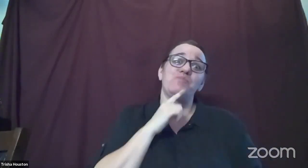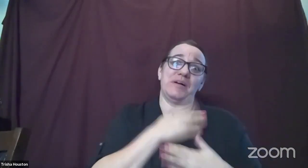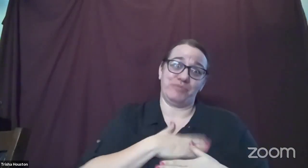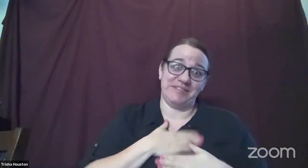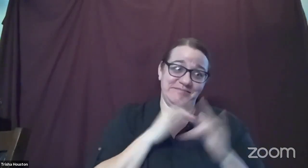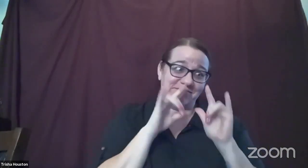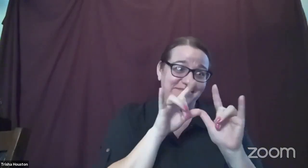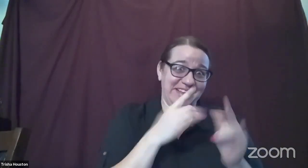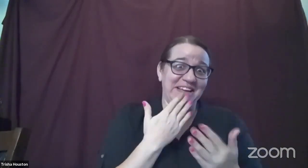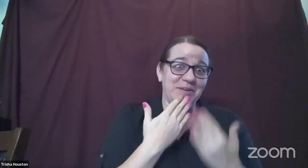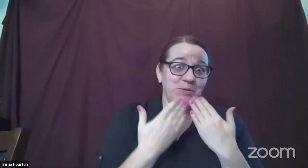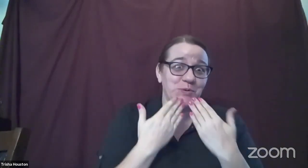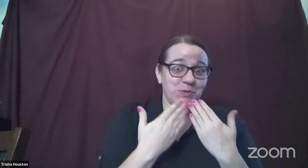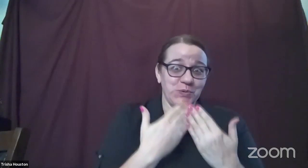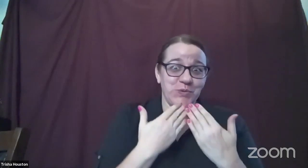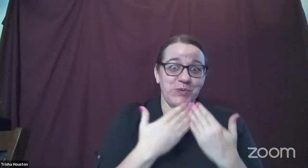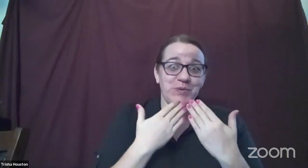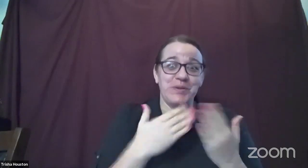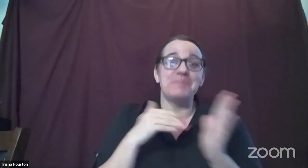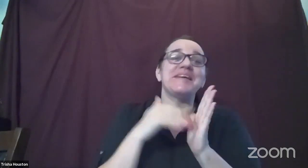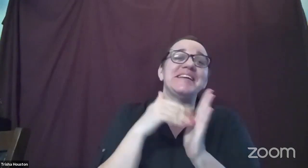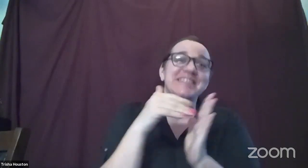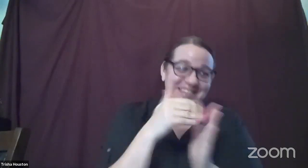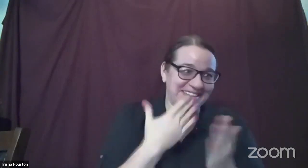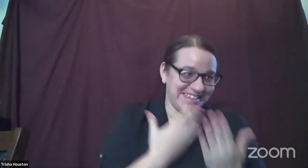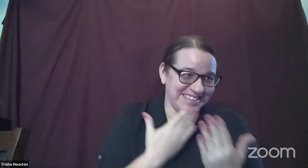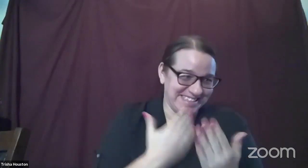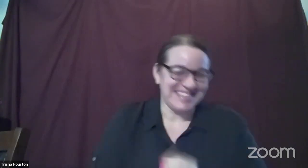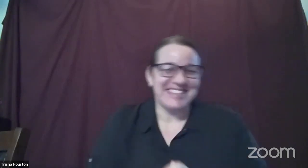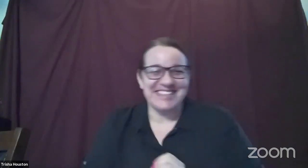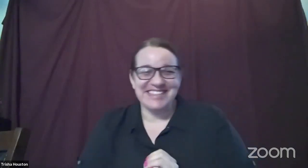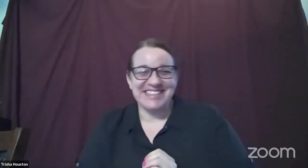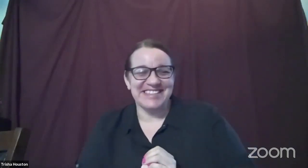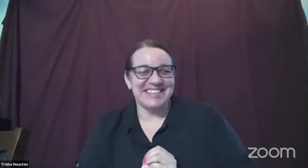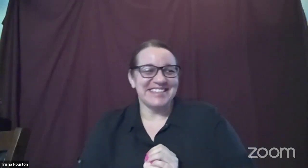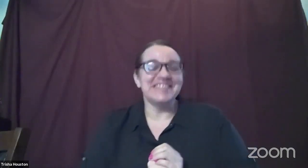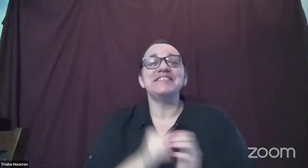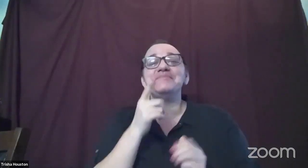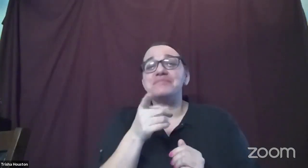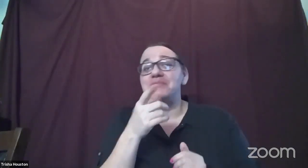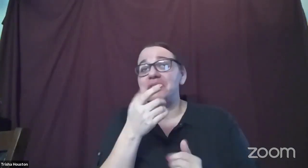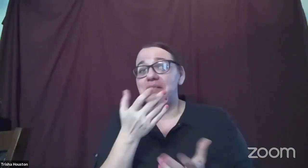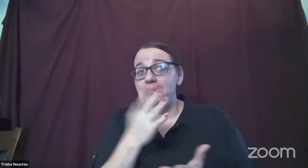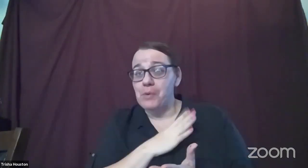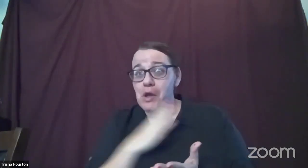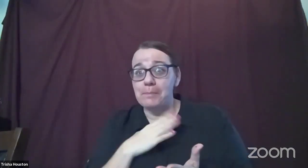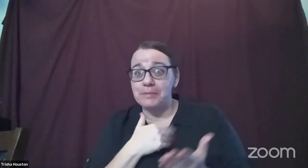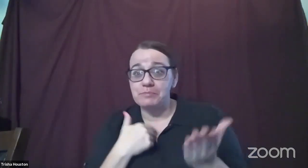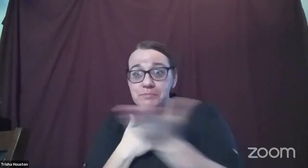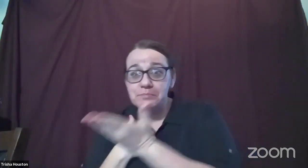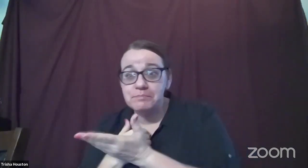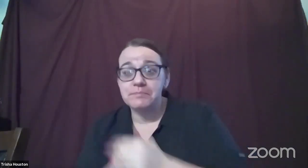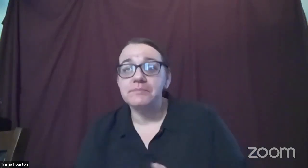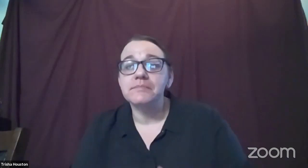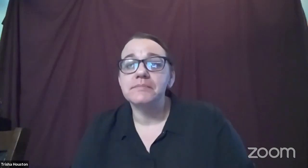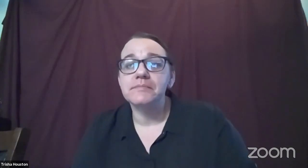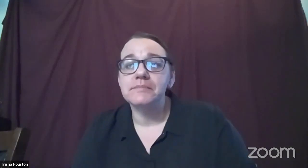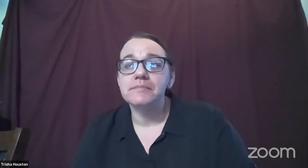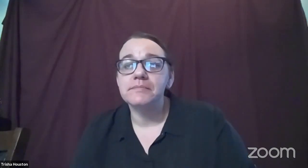doing that. So we really appreciate everything you have done for us today. A million thanks for you. Board members, is there anyone